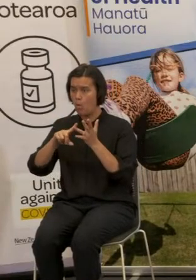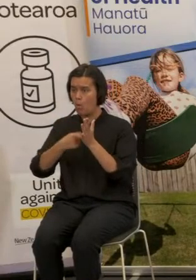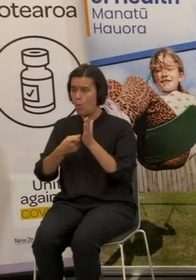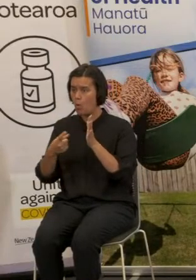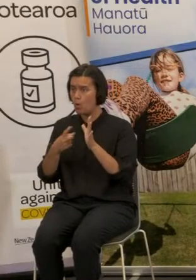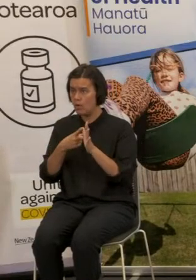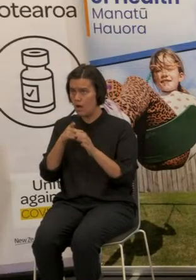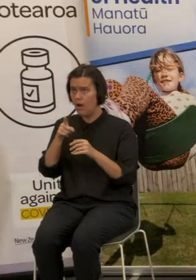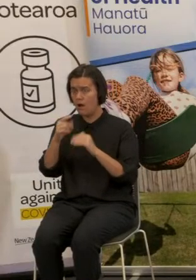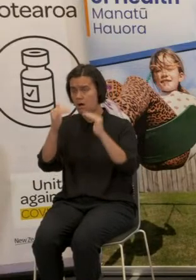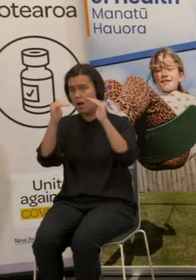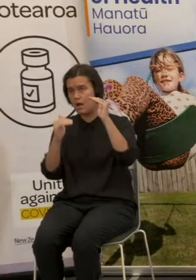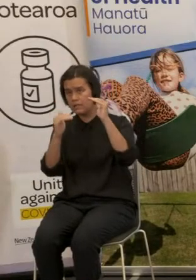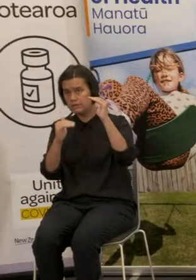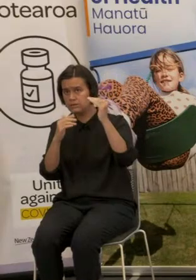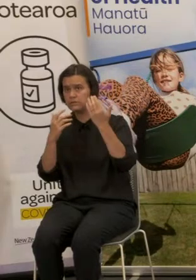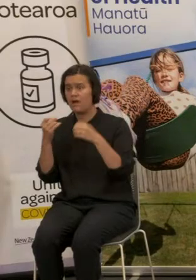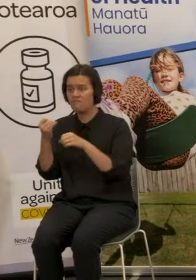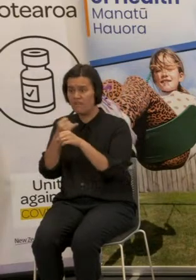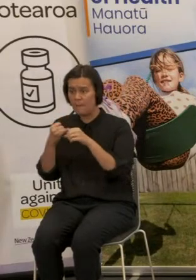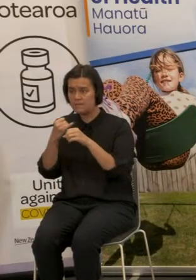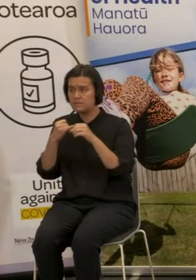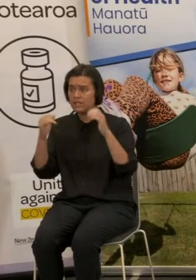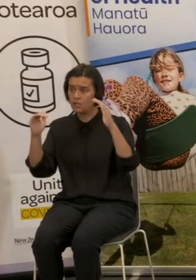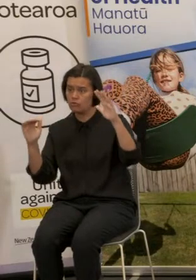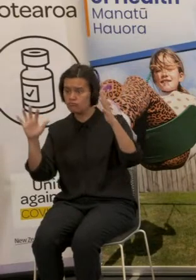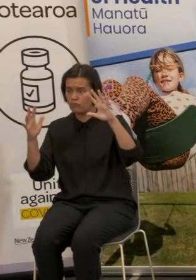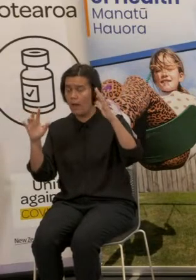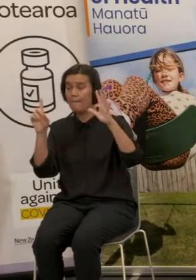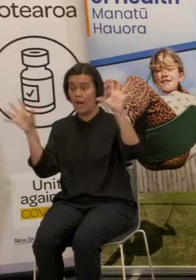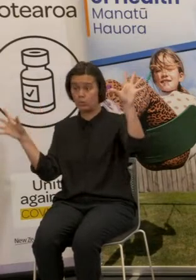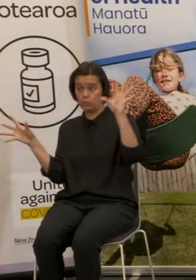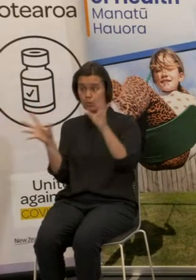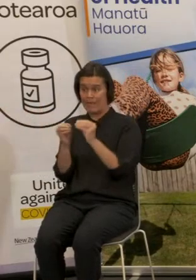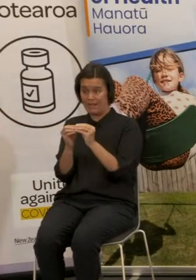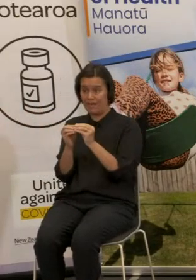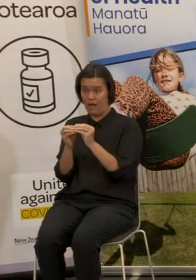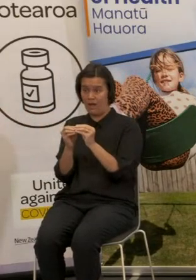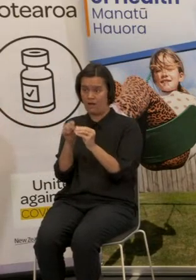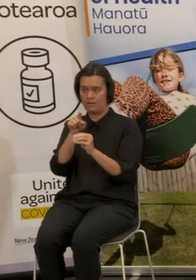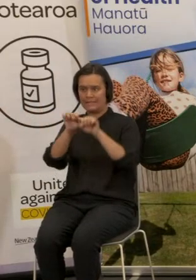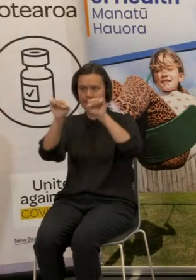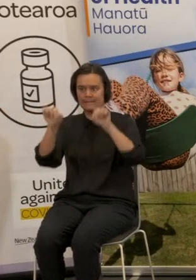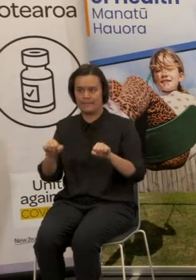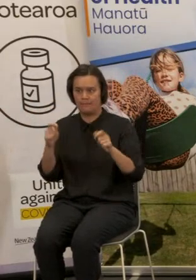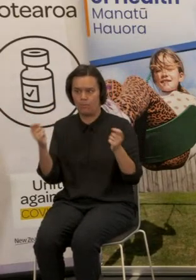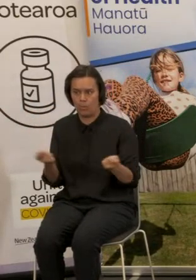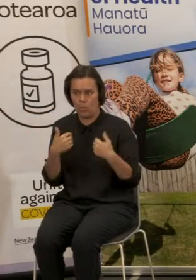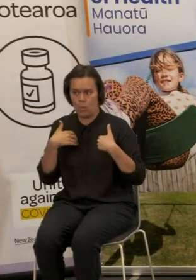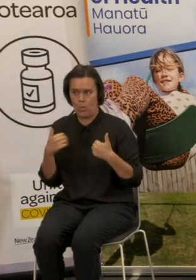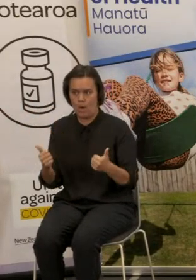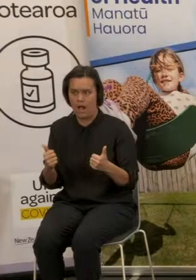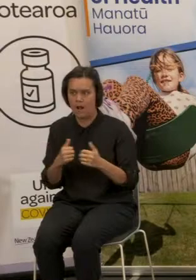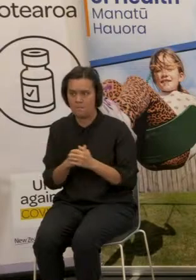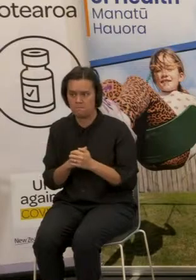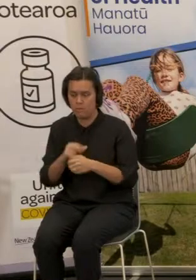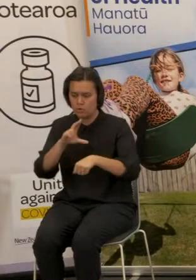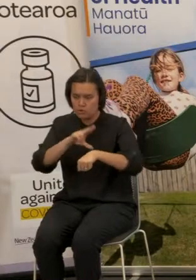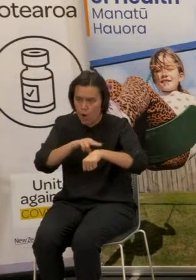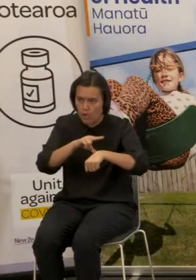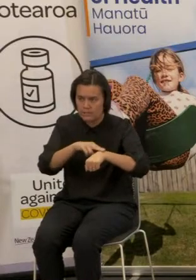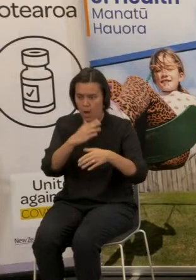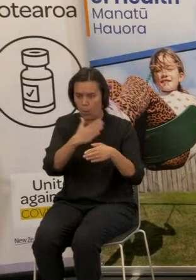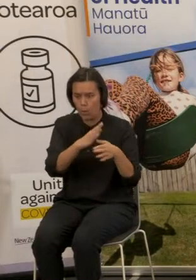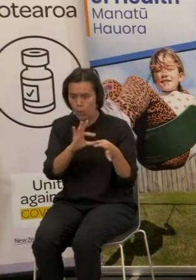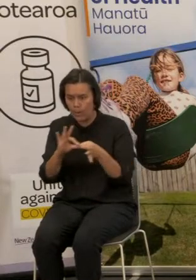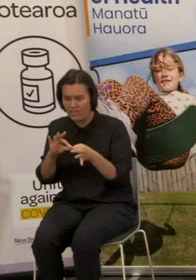practice and pharmacy, it's about 22%. So together, the system is working together. Primary care, our